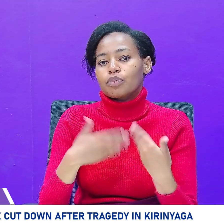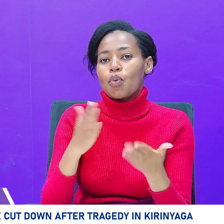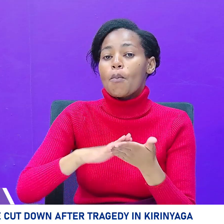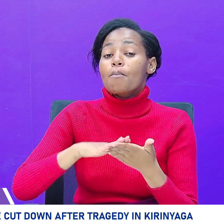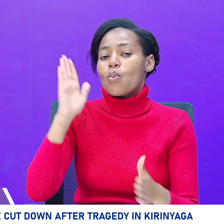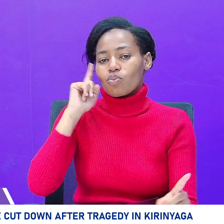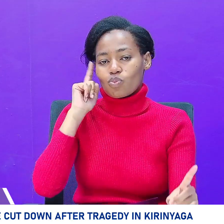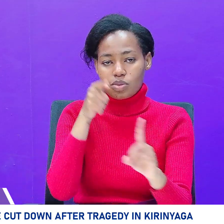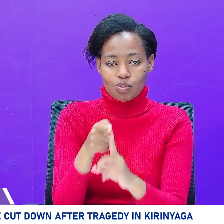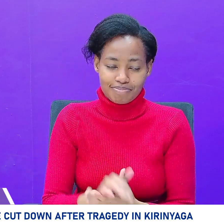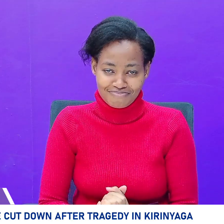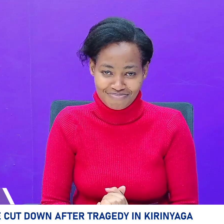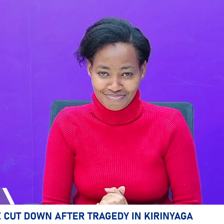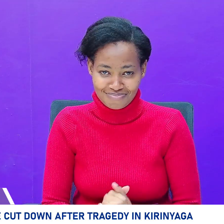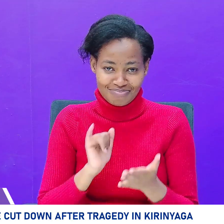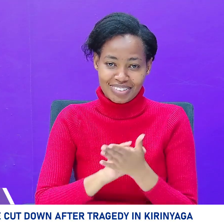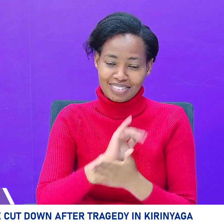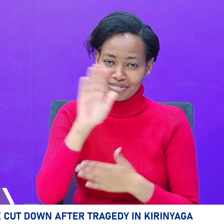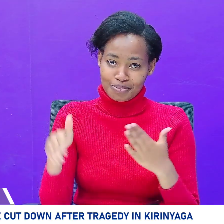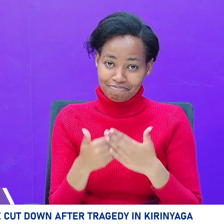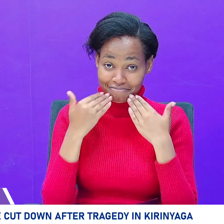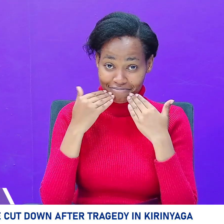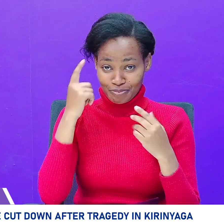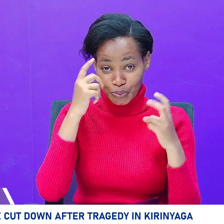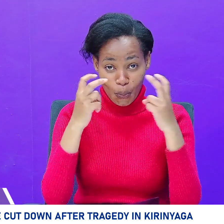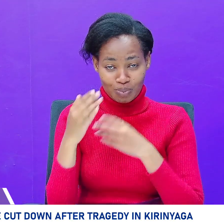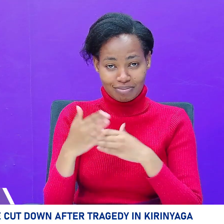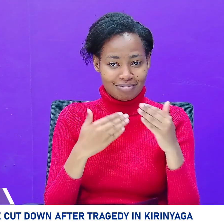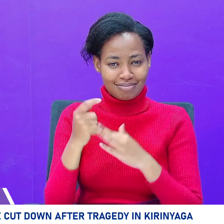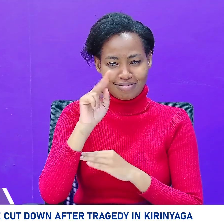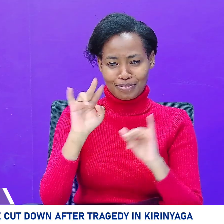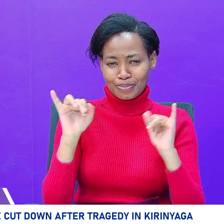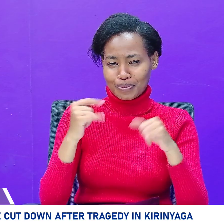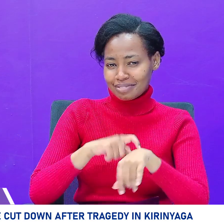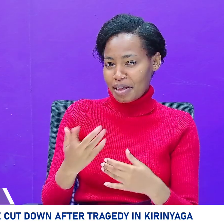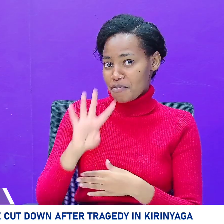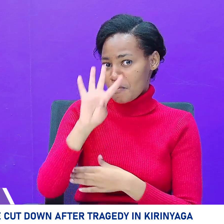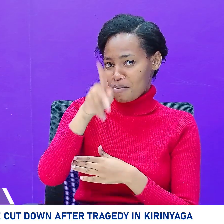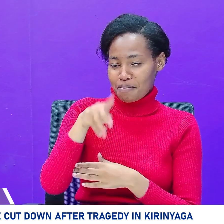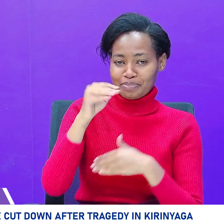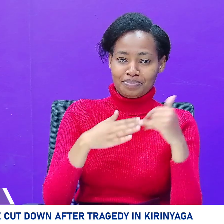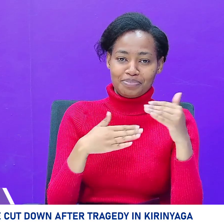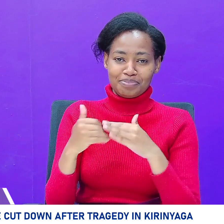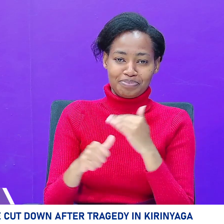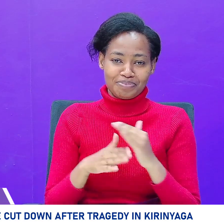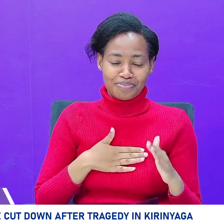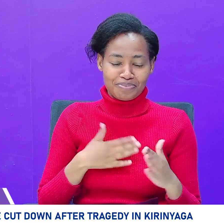further tragedy. And with that, we wrap up the brief news. Thank you so much for staying tuned. You've been with me,